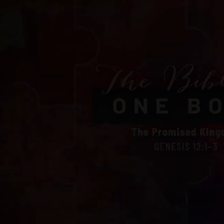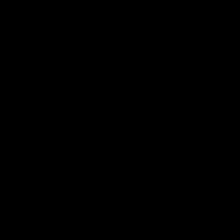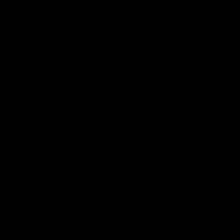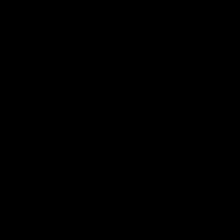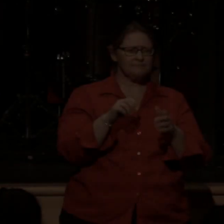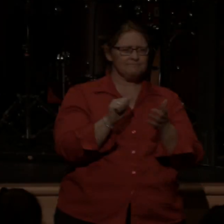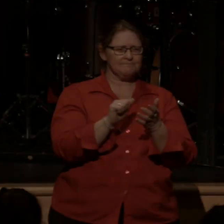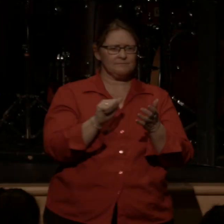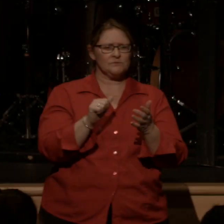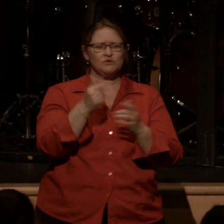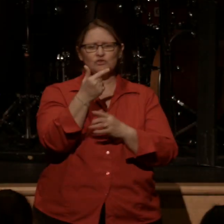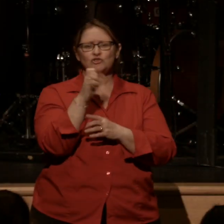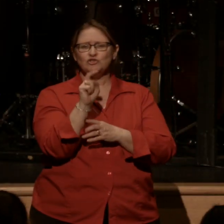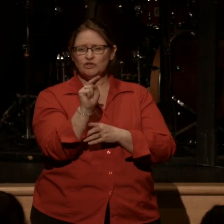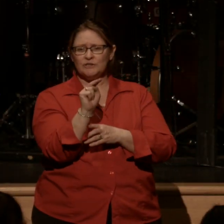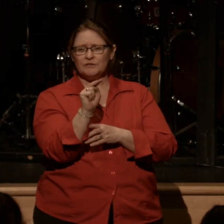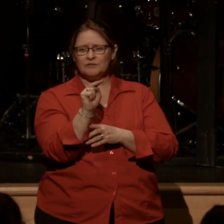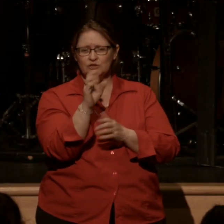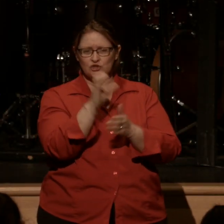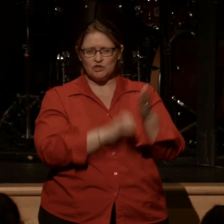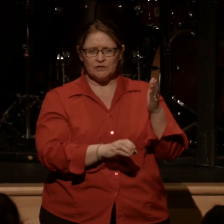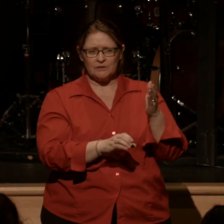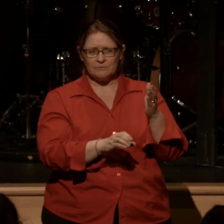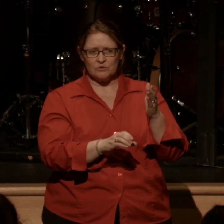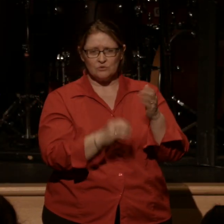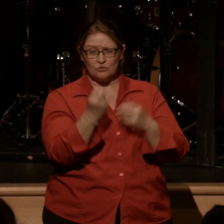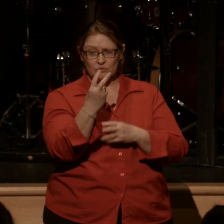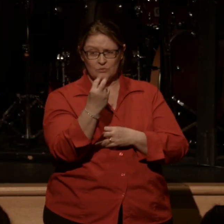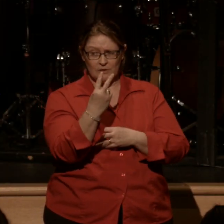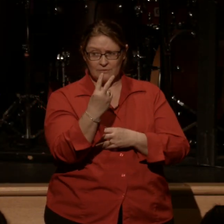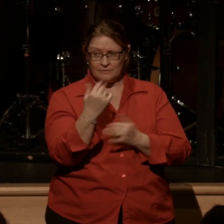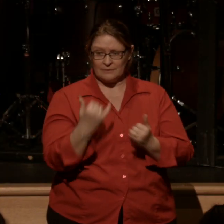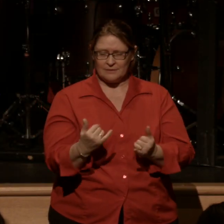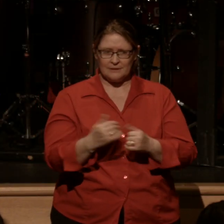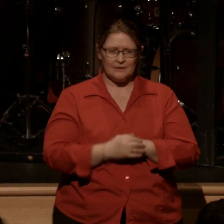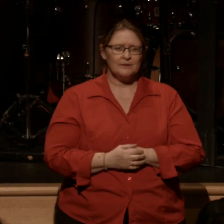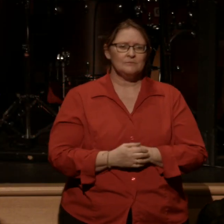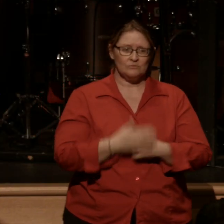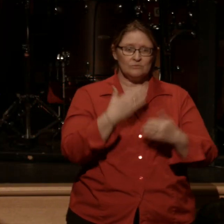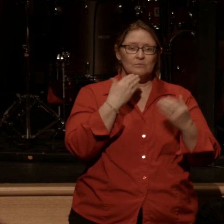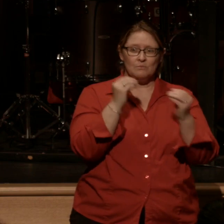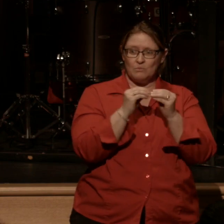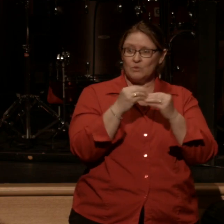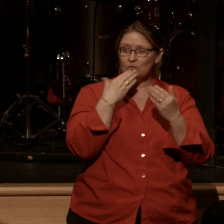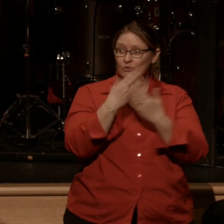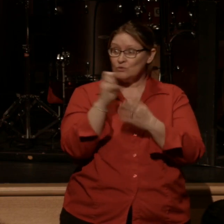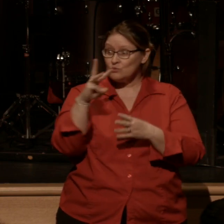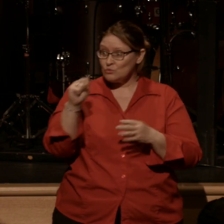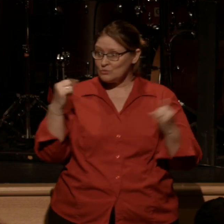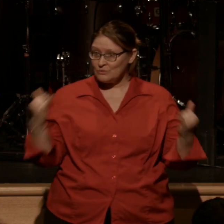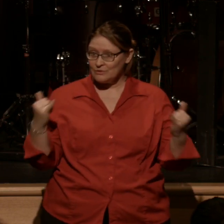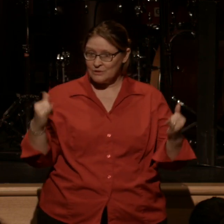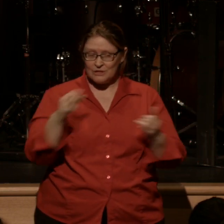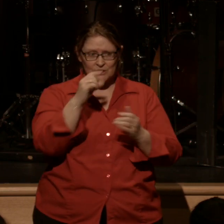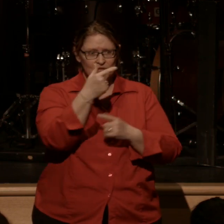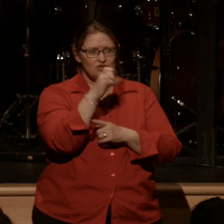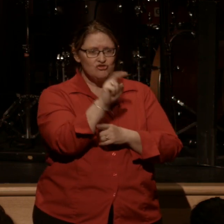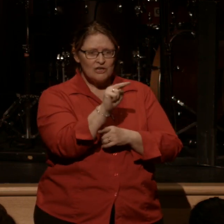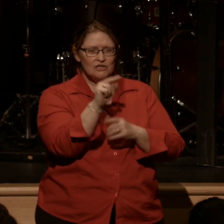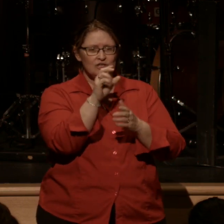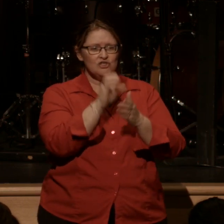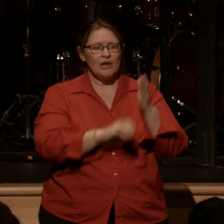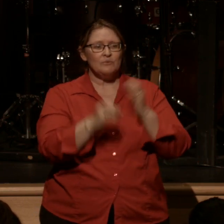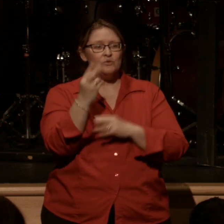Turn to Genesis chapter 12. It's time for some more good news today. Genesis